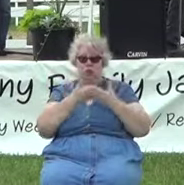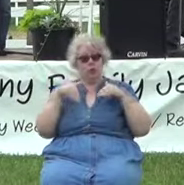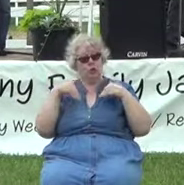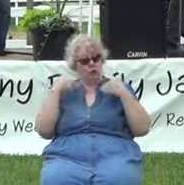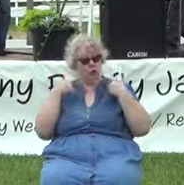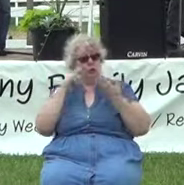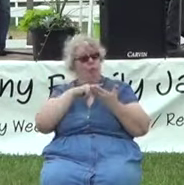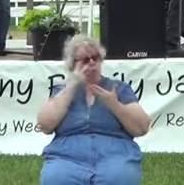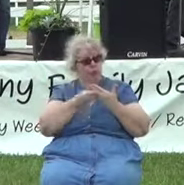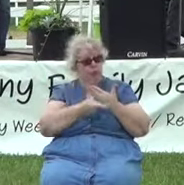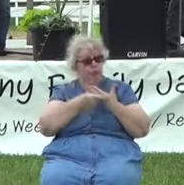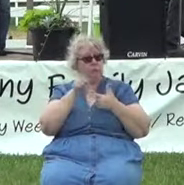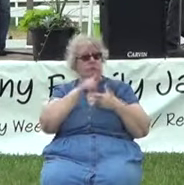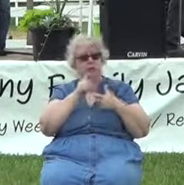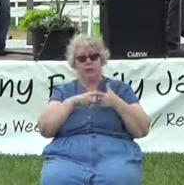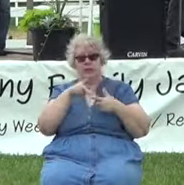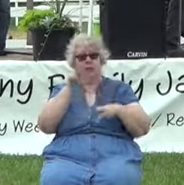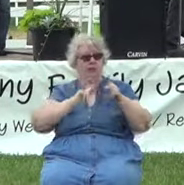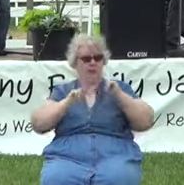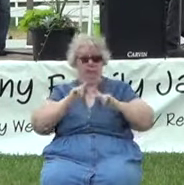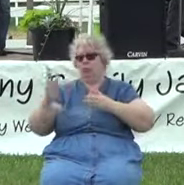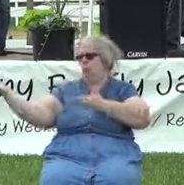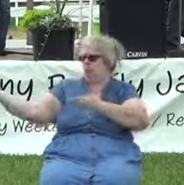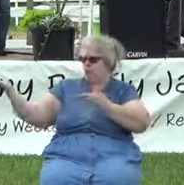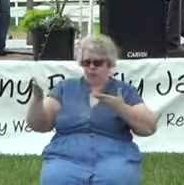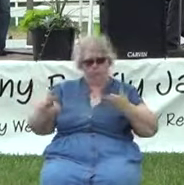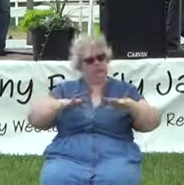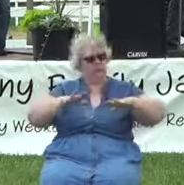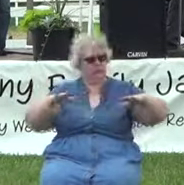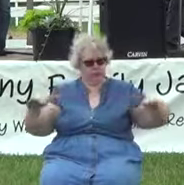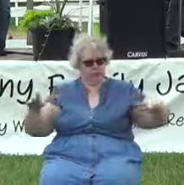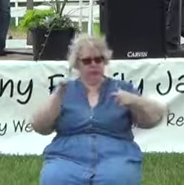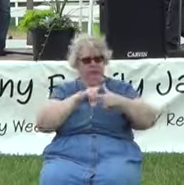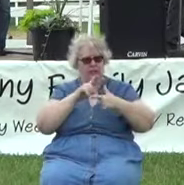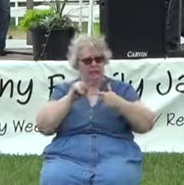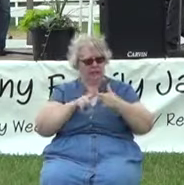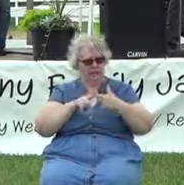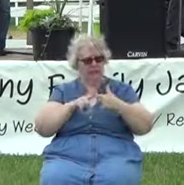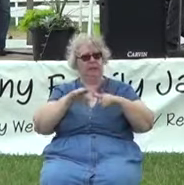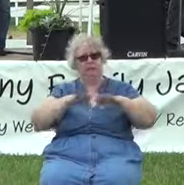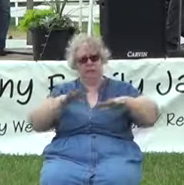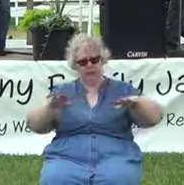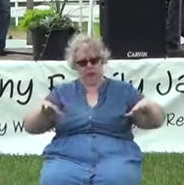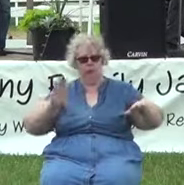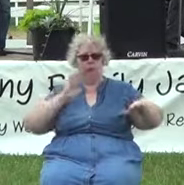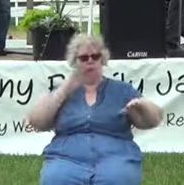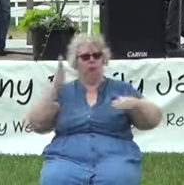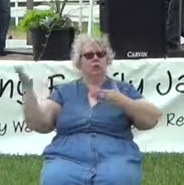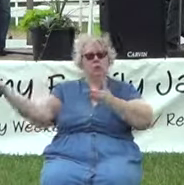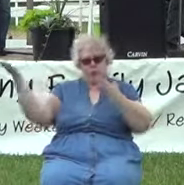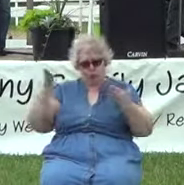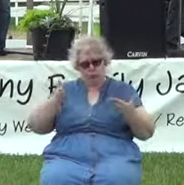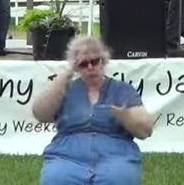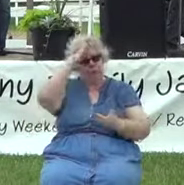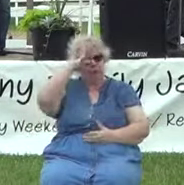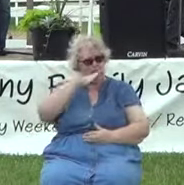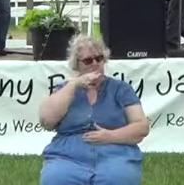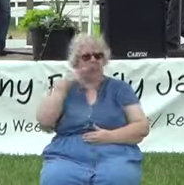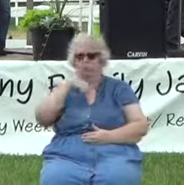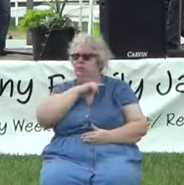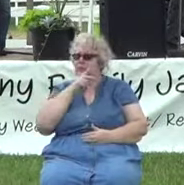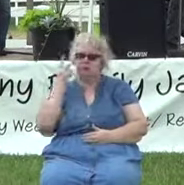churches, then people will bring their children, and then the children will bring the parents. It happens. We see it